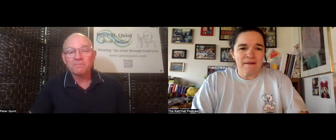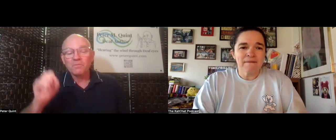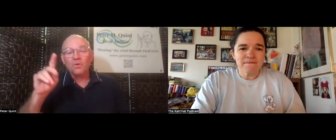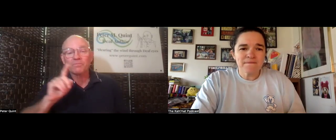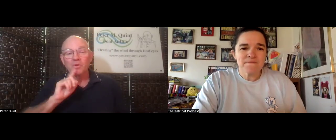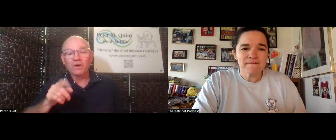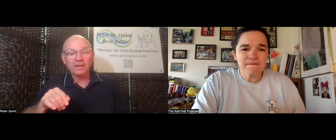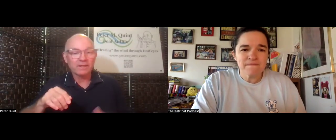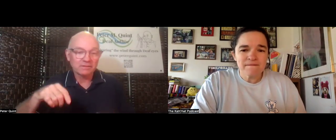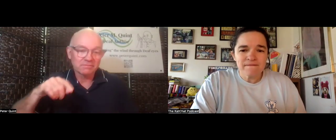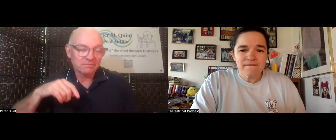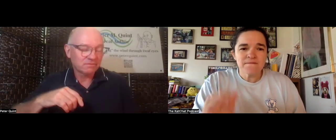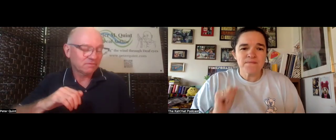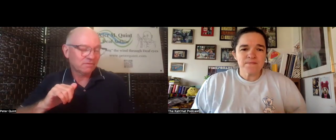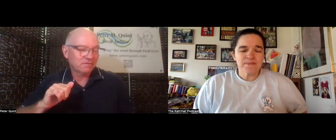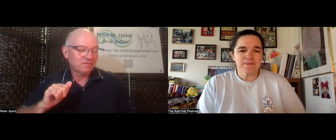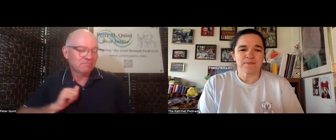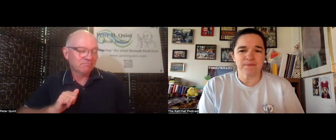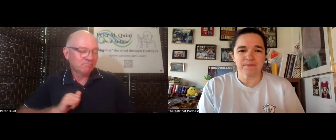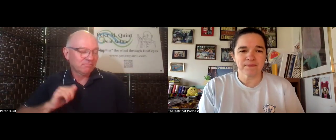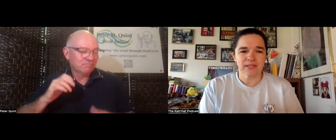Okay. Really,